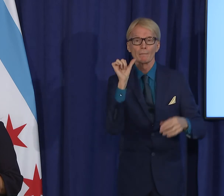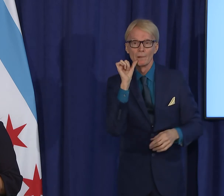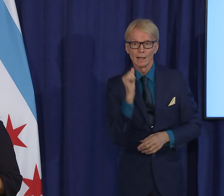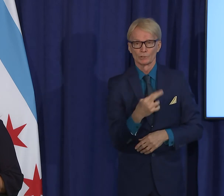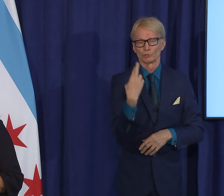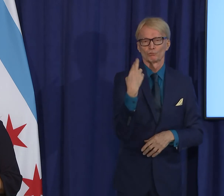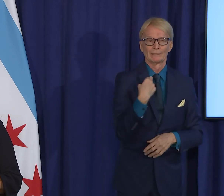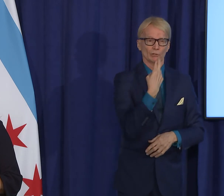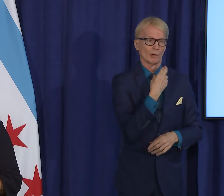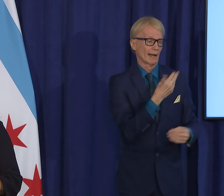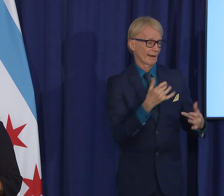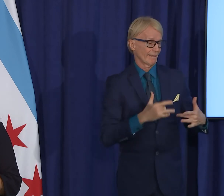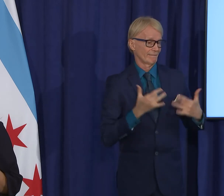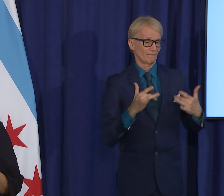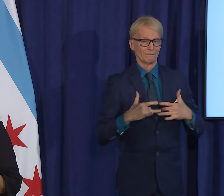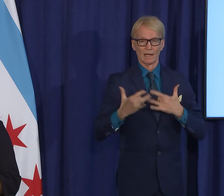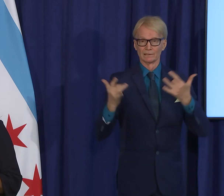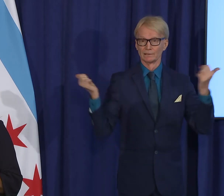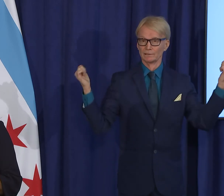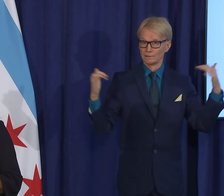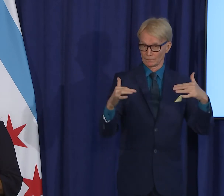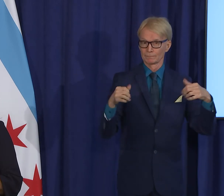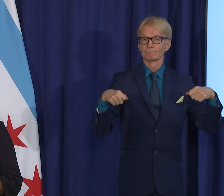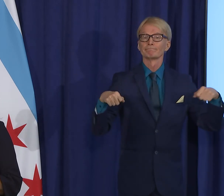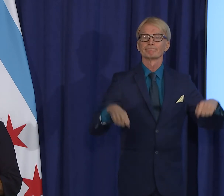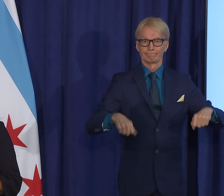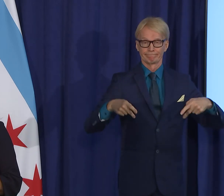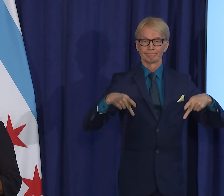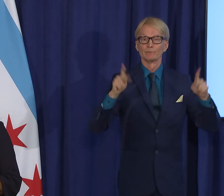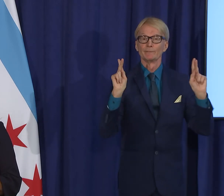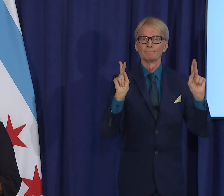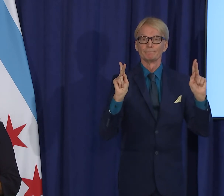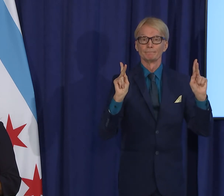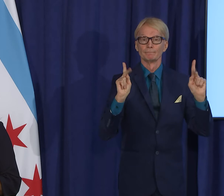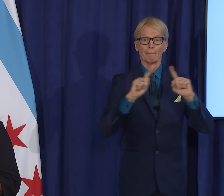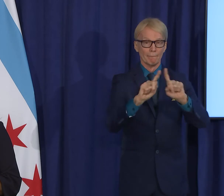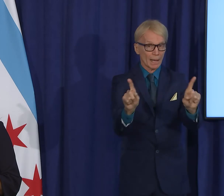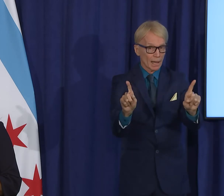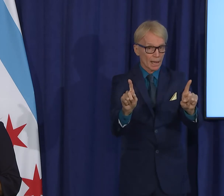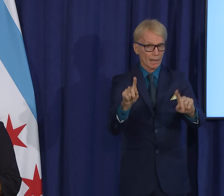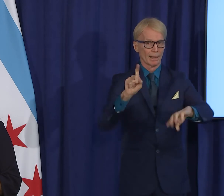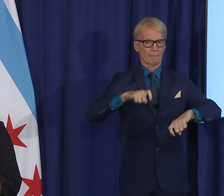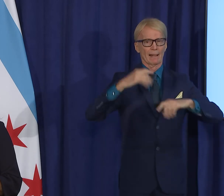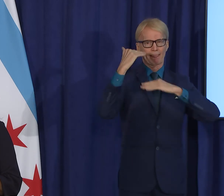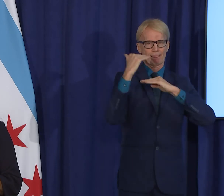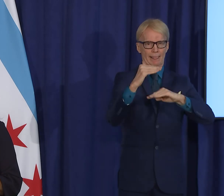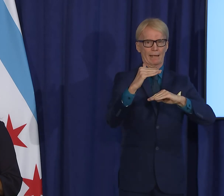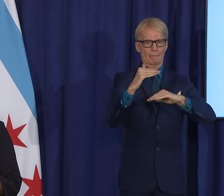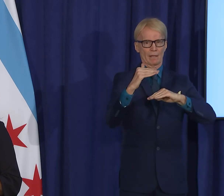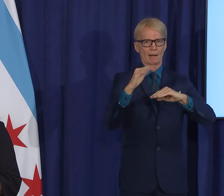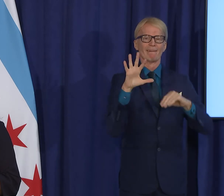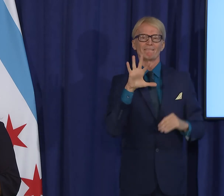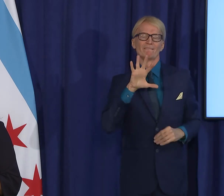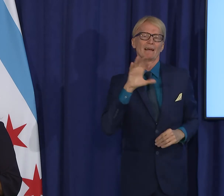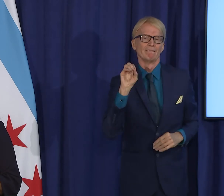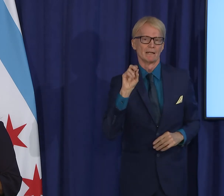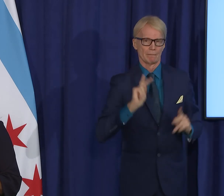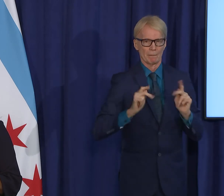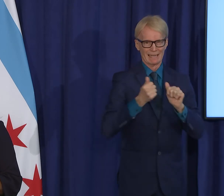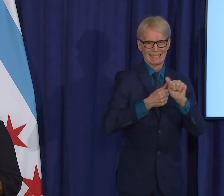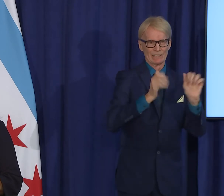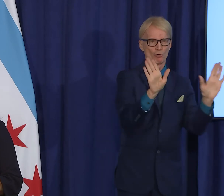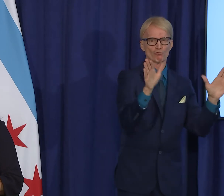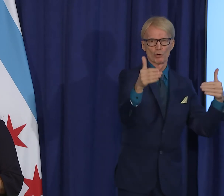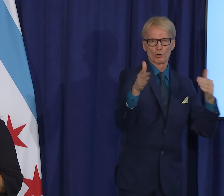and events. Again, making sure that they limit to no more than 50 people per room or